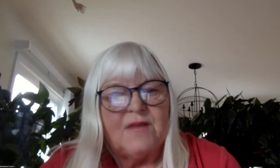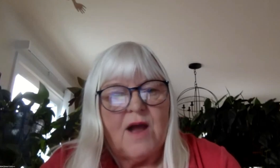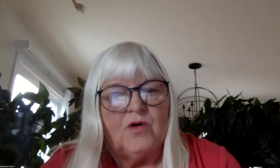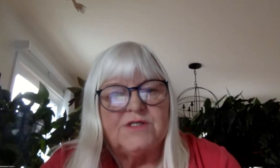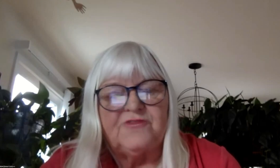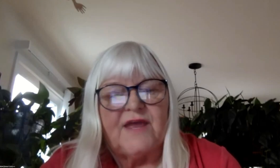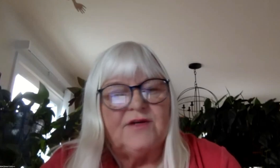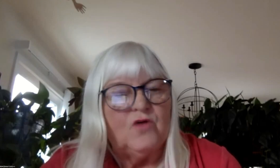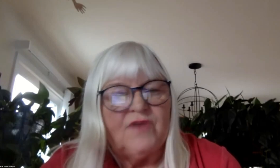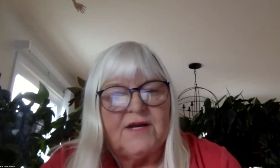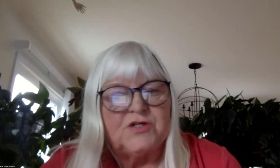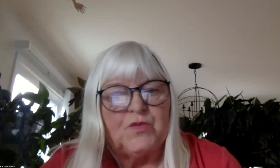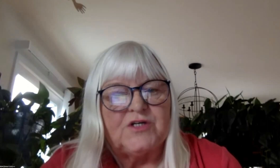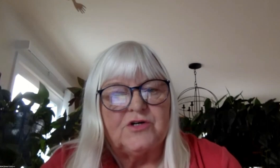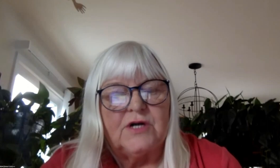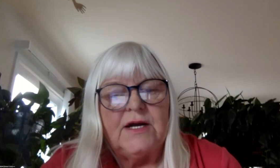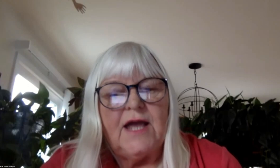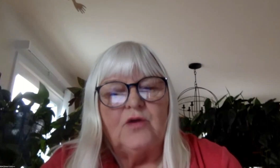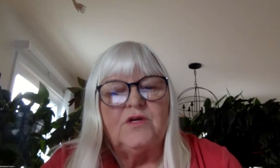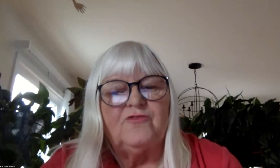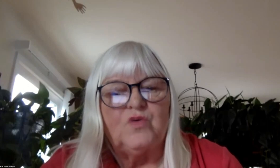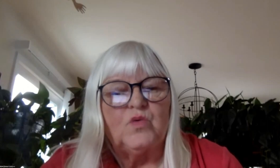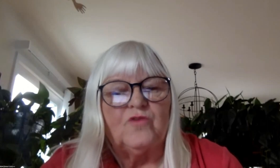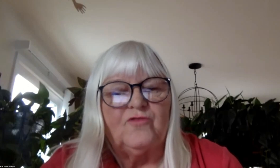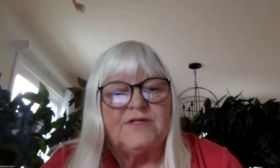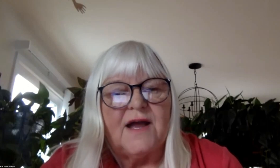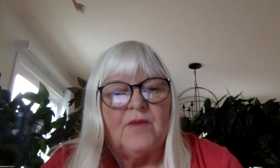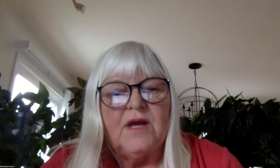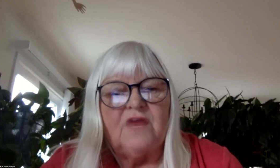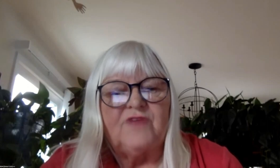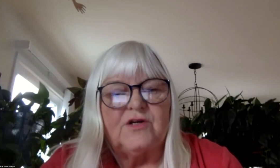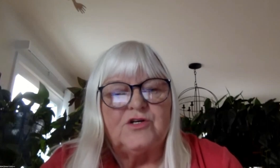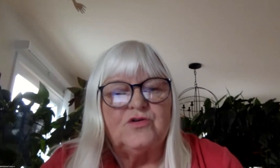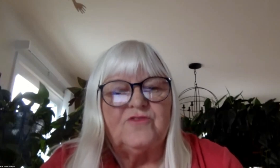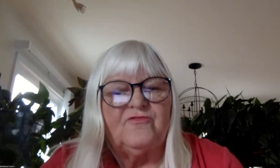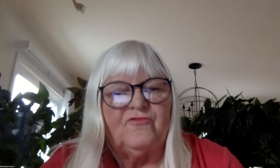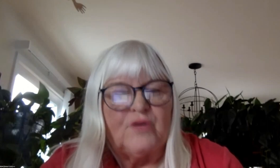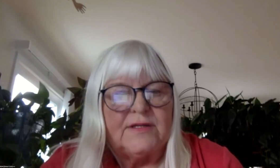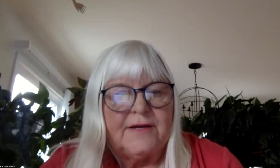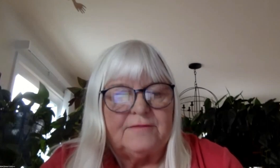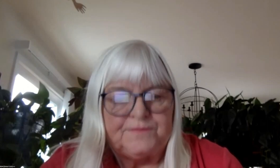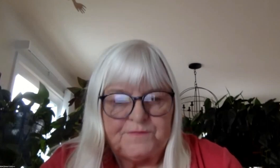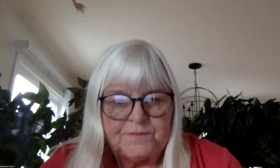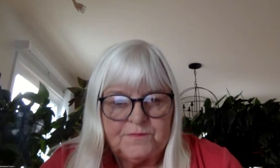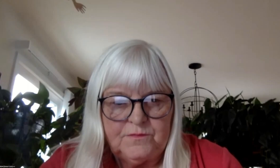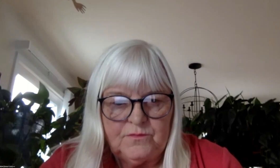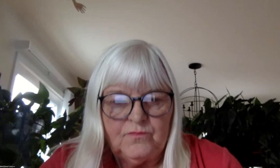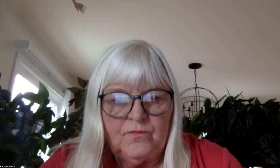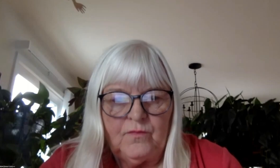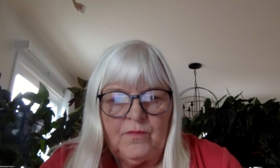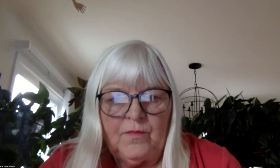for the same hours if they had no financial pressure, and only a few would work full-time if they could choose freely.